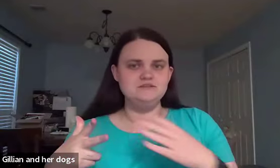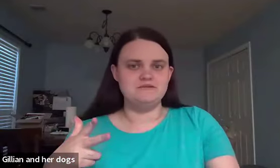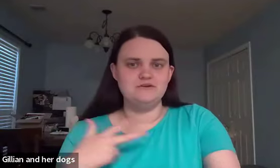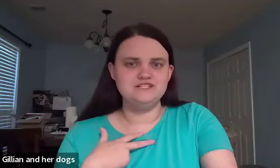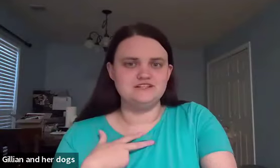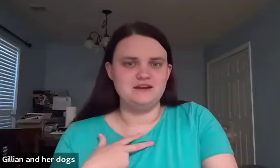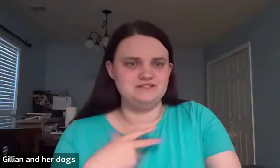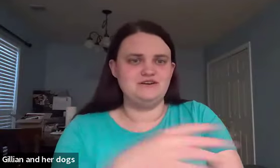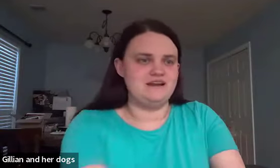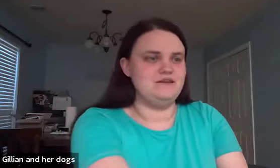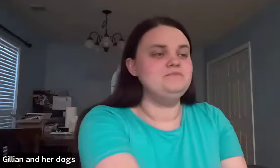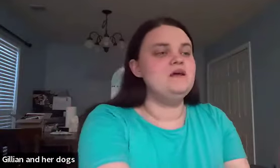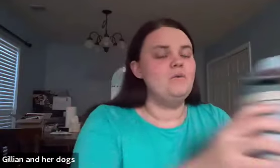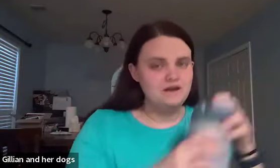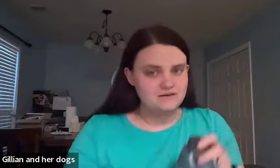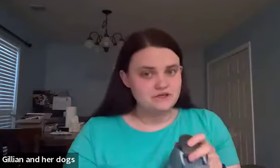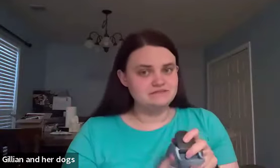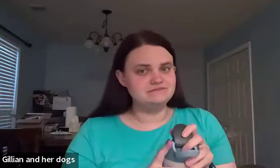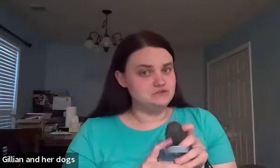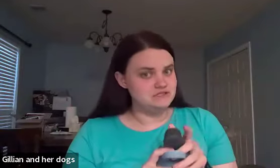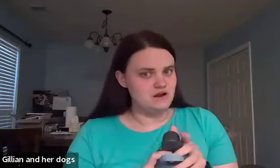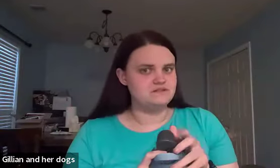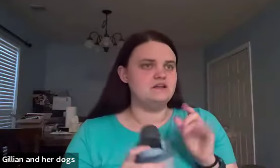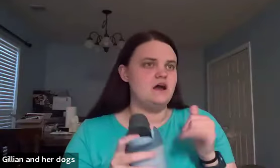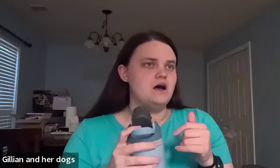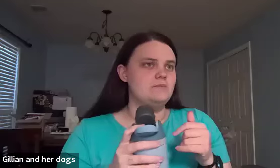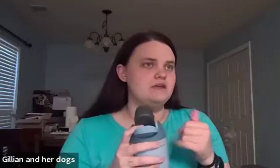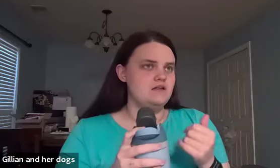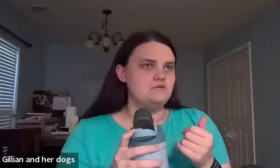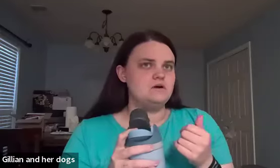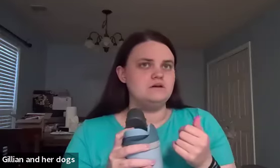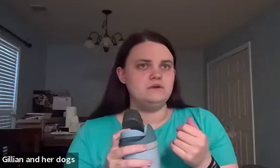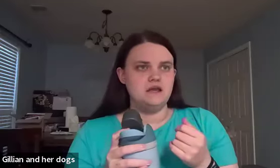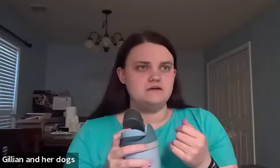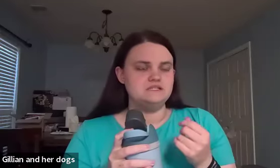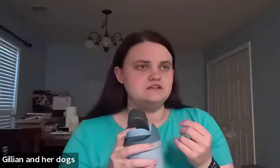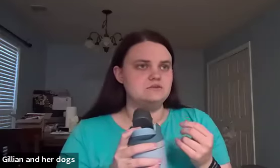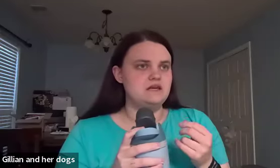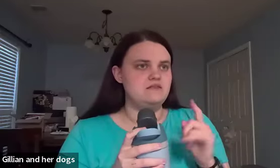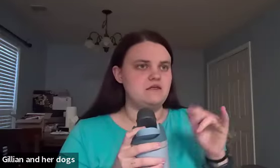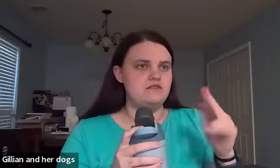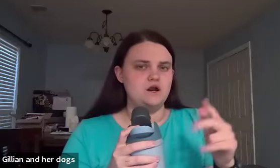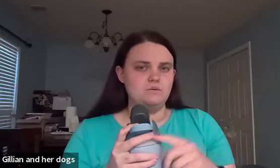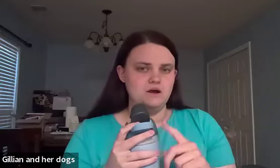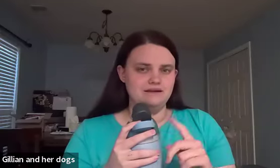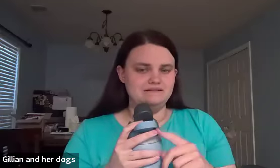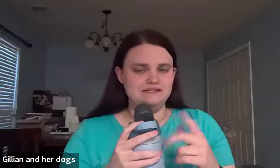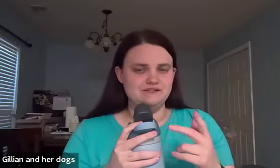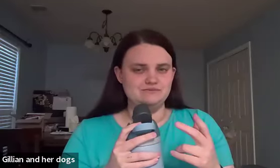excuse me, my voice just kind of was cracking there. One of them we do see often. The other one we see a good bit, and then the third one is